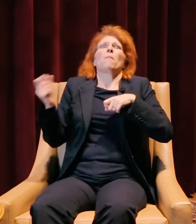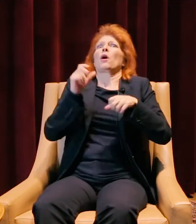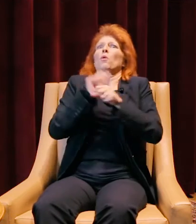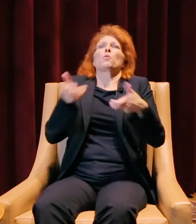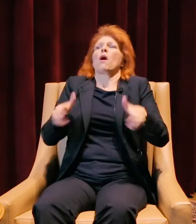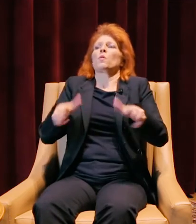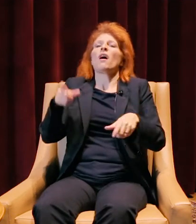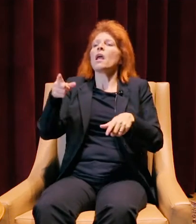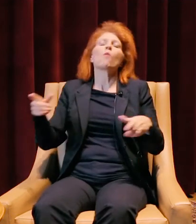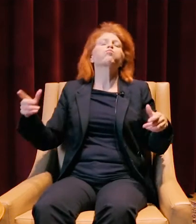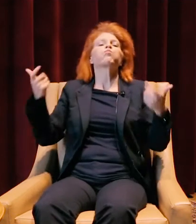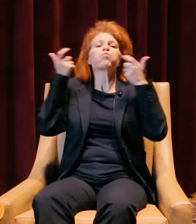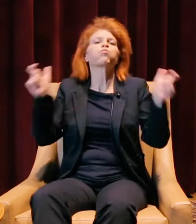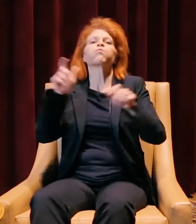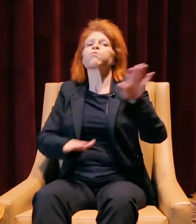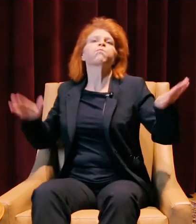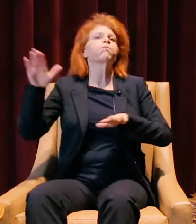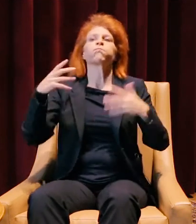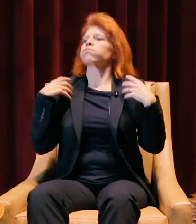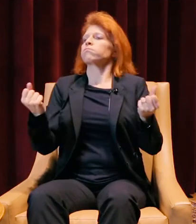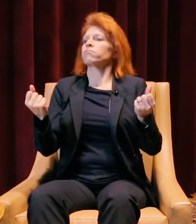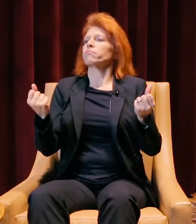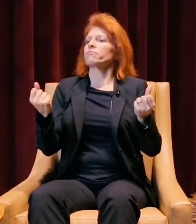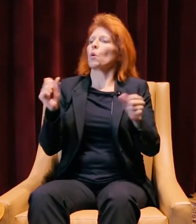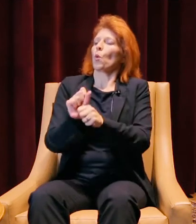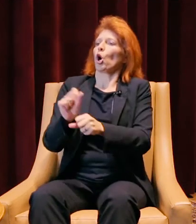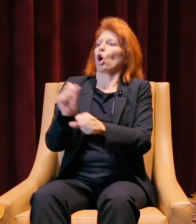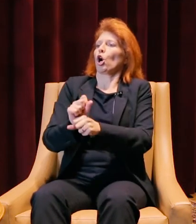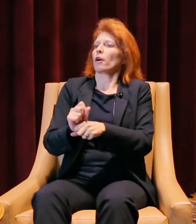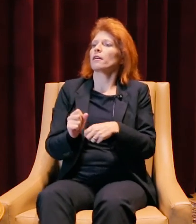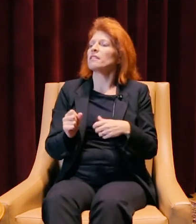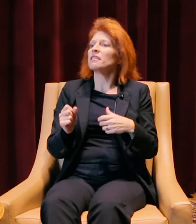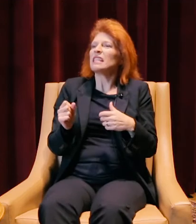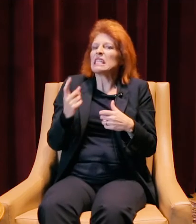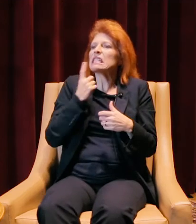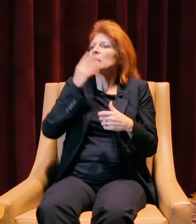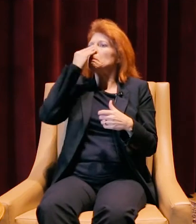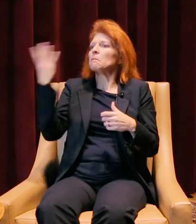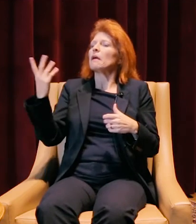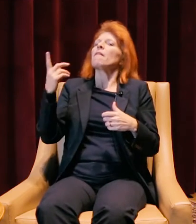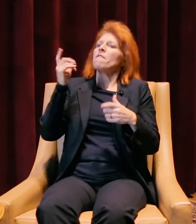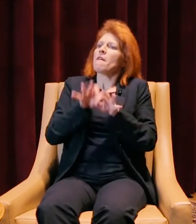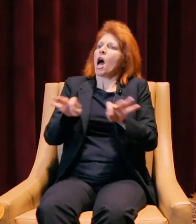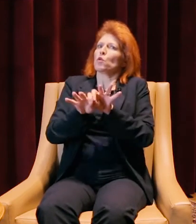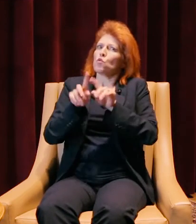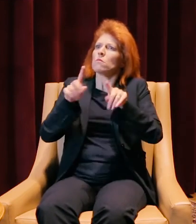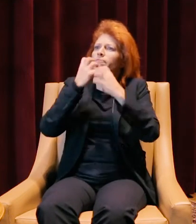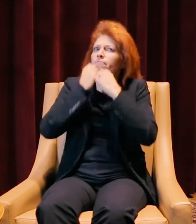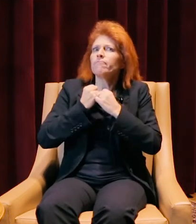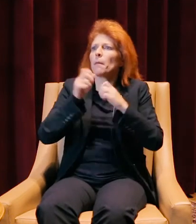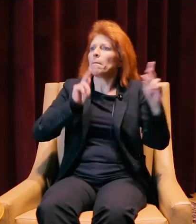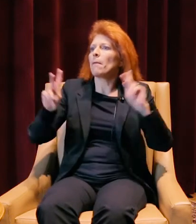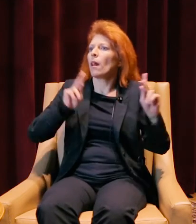guy that I considered a great American and demonstrated what values are about in hard work.